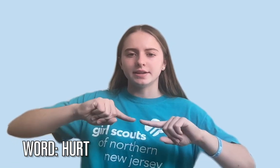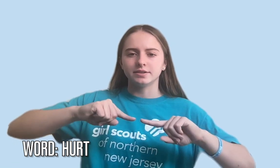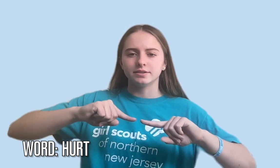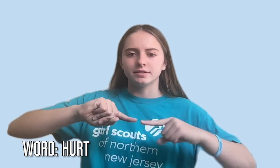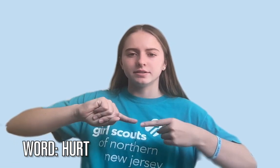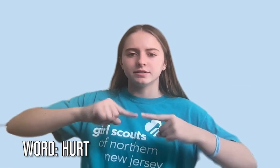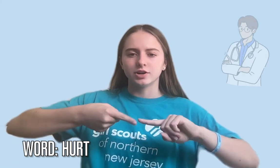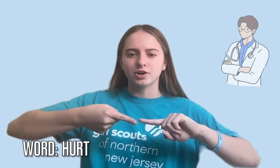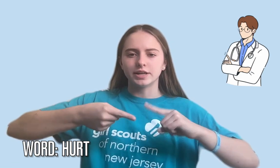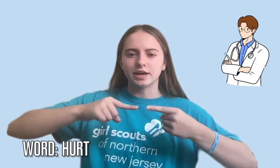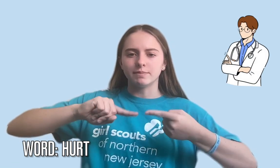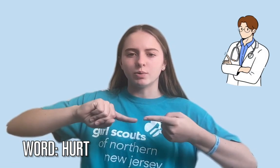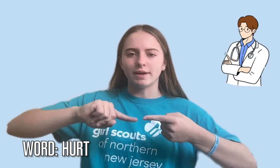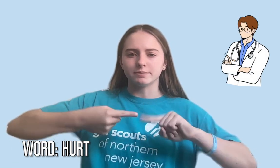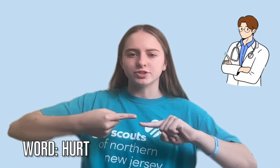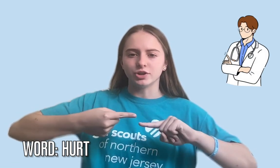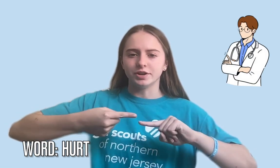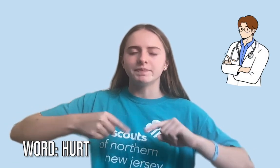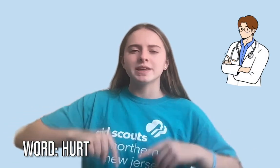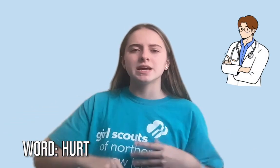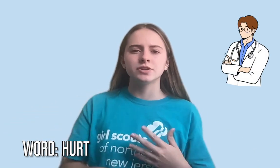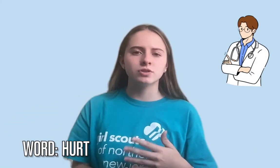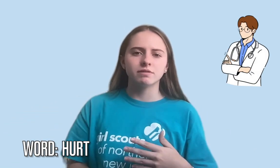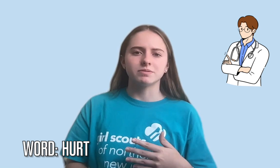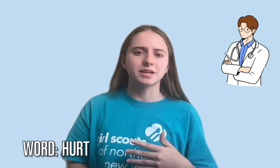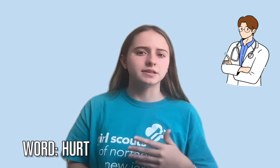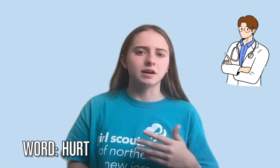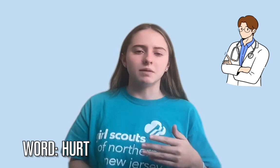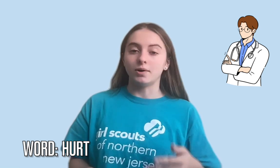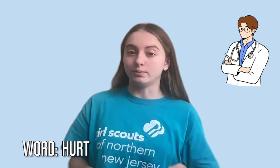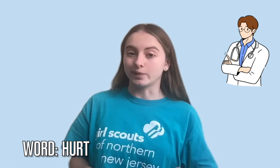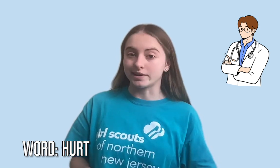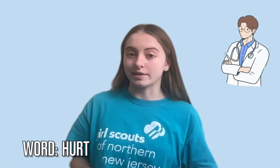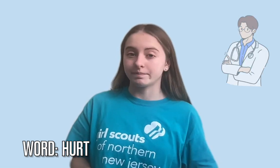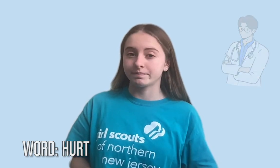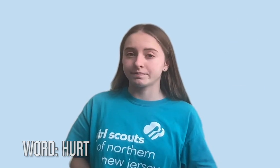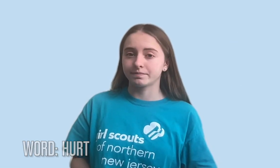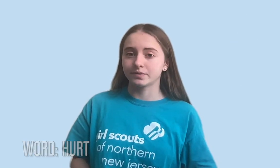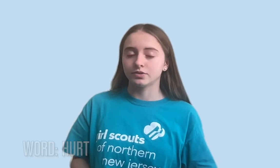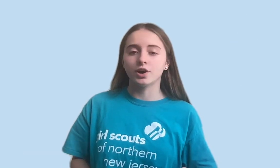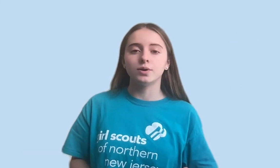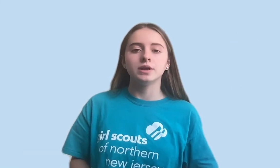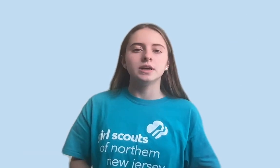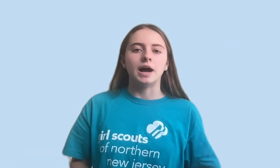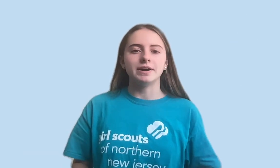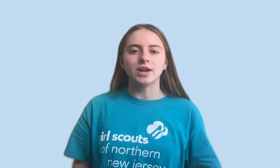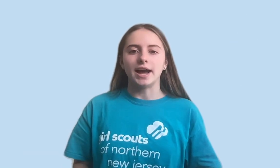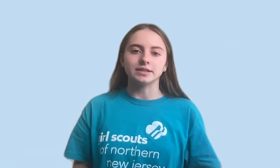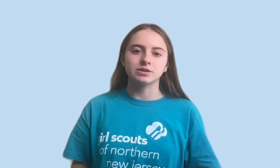then turning them away from each other. It sort of represents a bone breaking. So I'm now going to ask you a